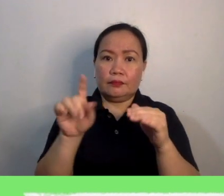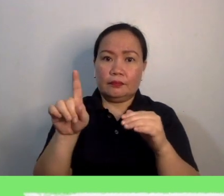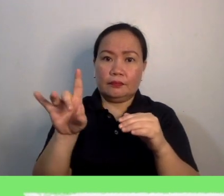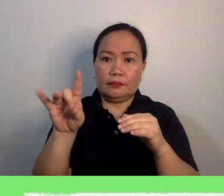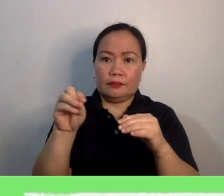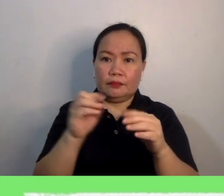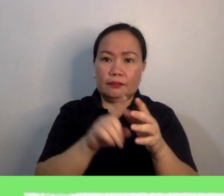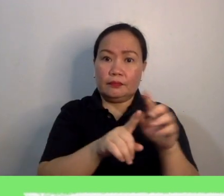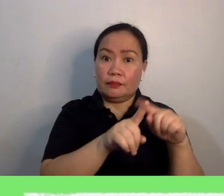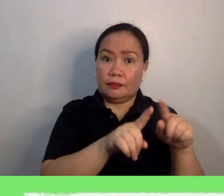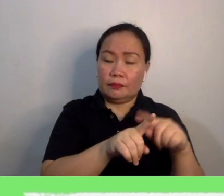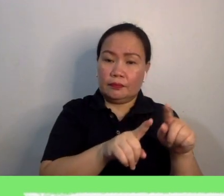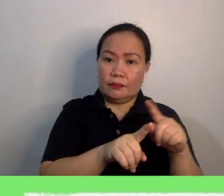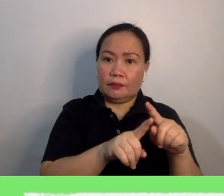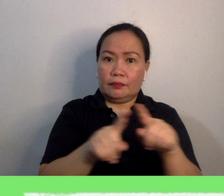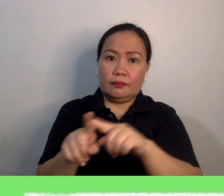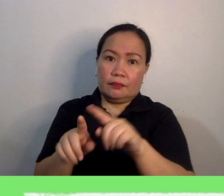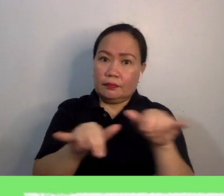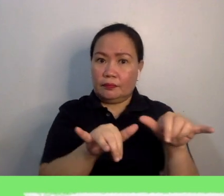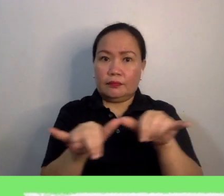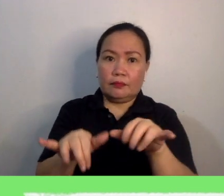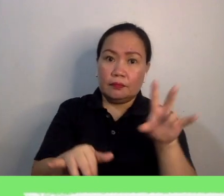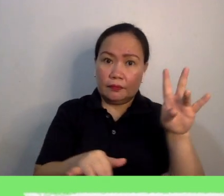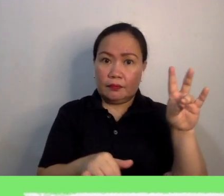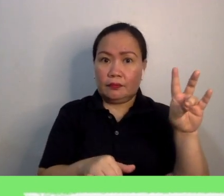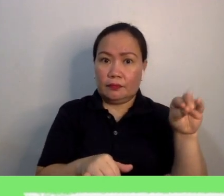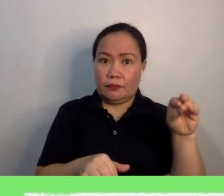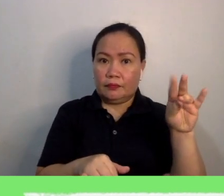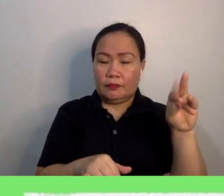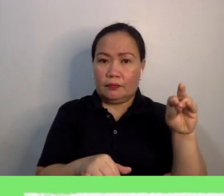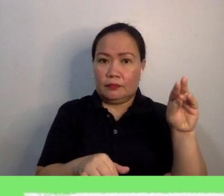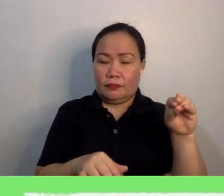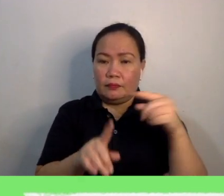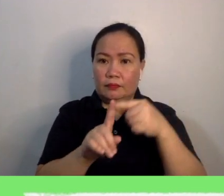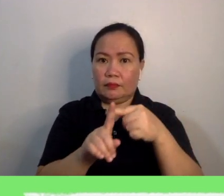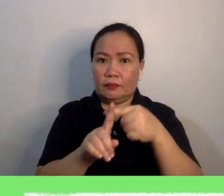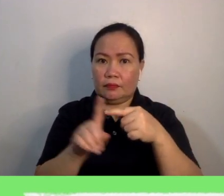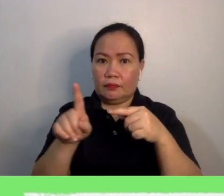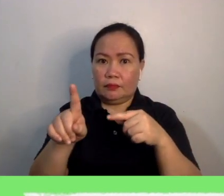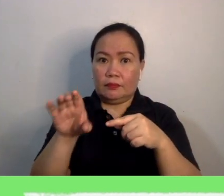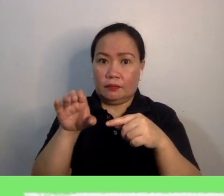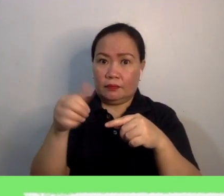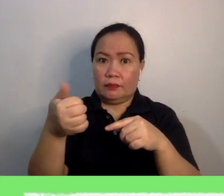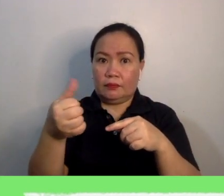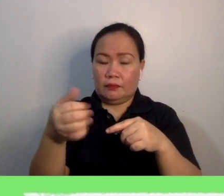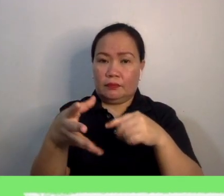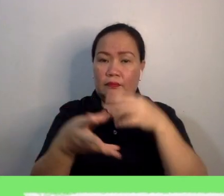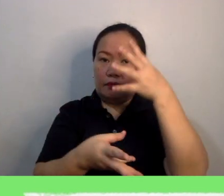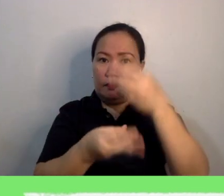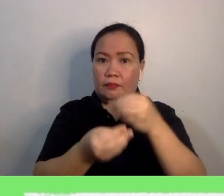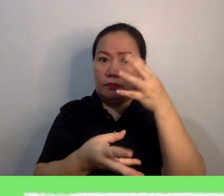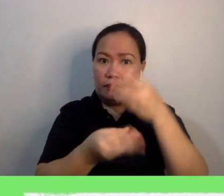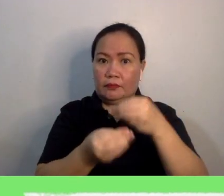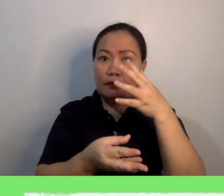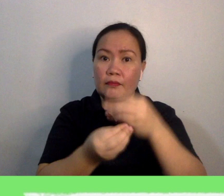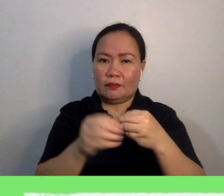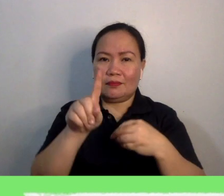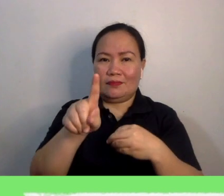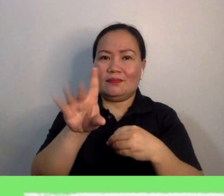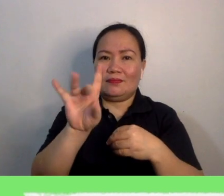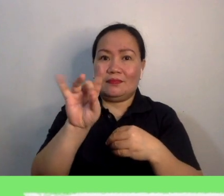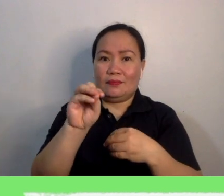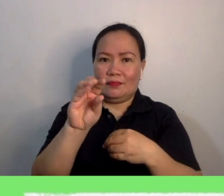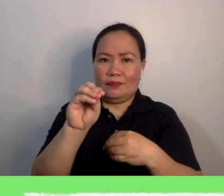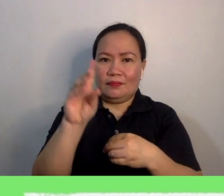degrees. Yung angle BDC natin is 110 degrees. Okay? So, if we will try to add this two, the sum is